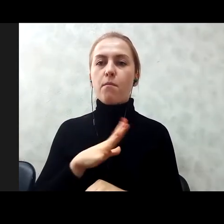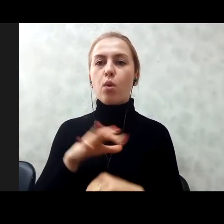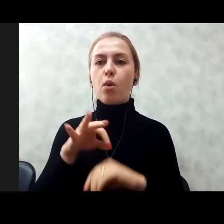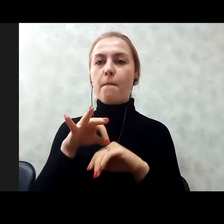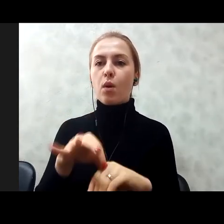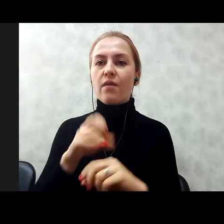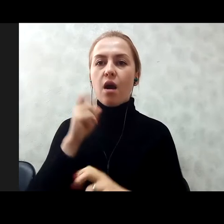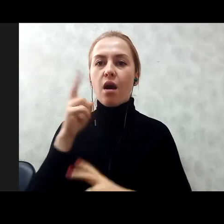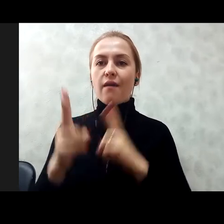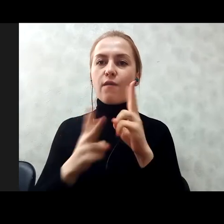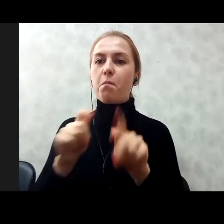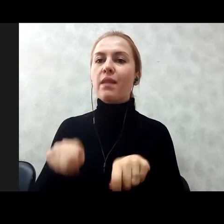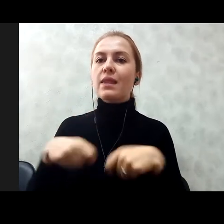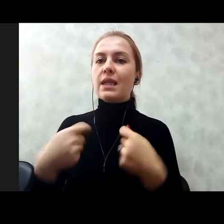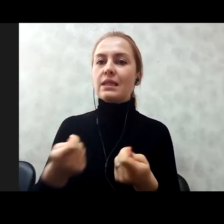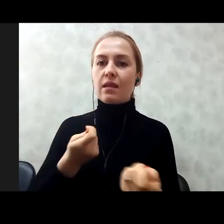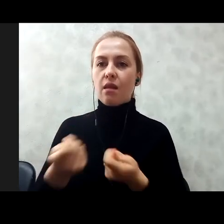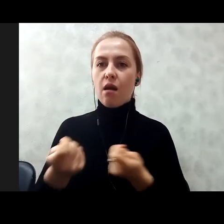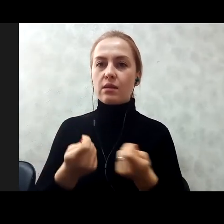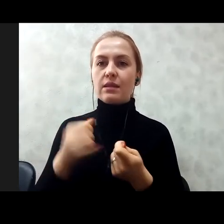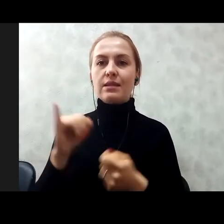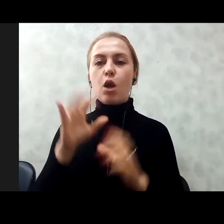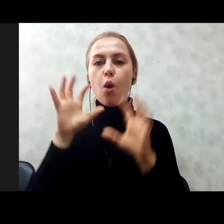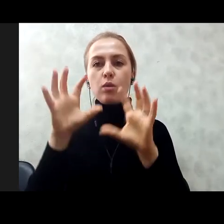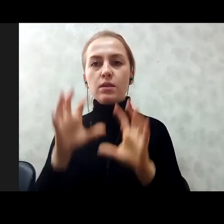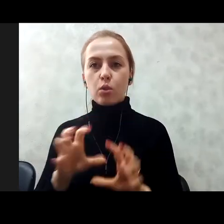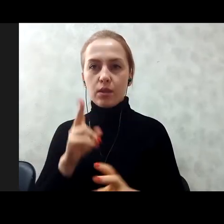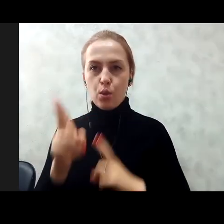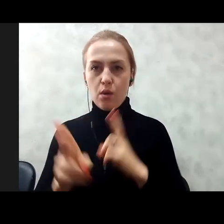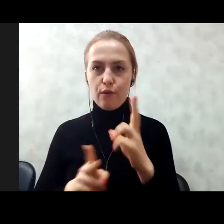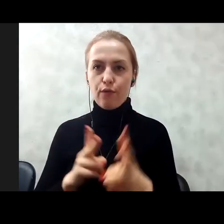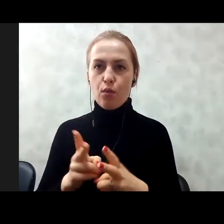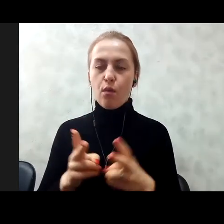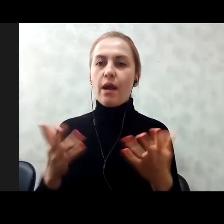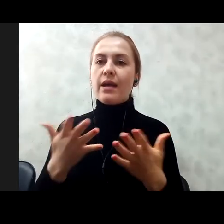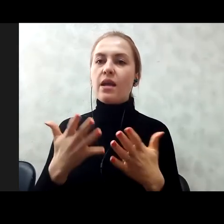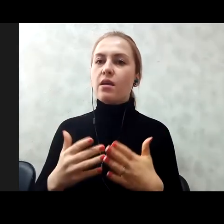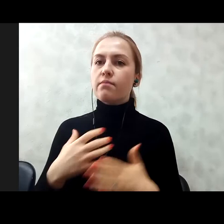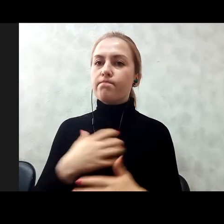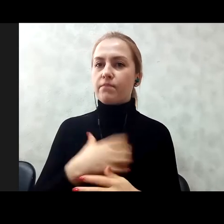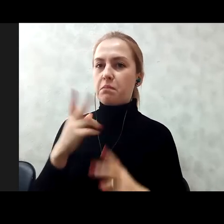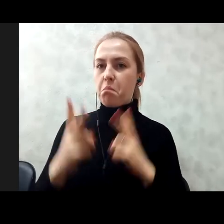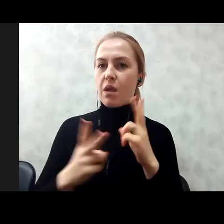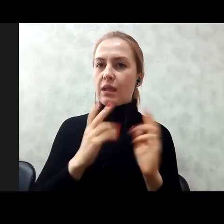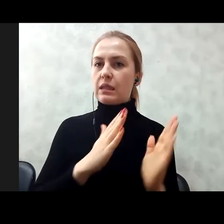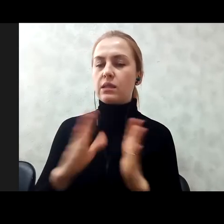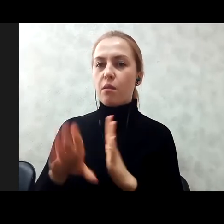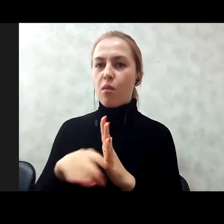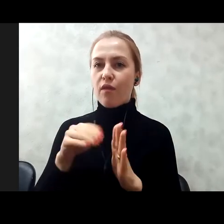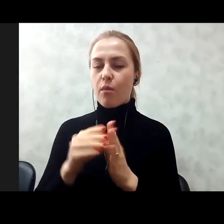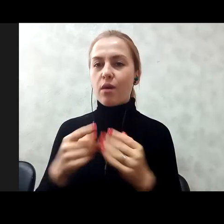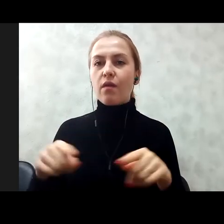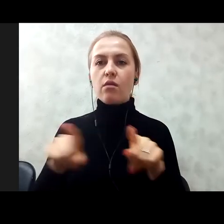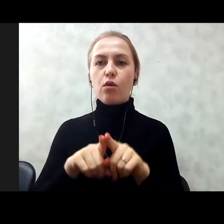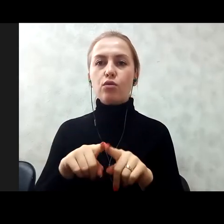to the Electoral Code of Ukraine, which fundamentally changed the electoral system. It was mentioned by some of our interlocutors